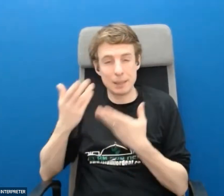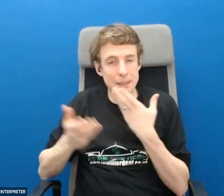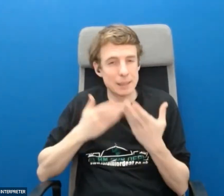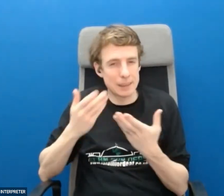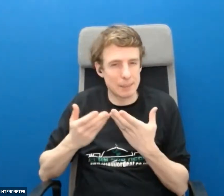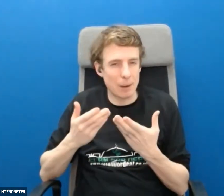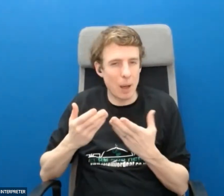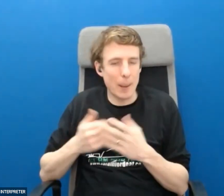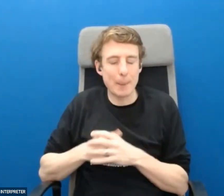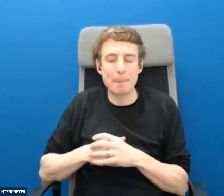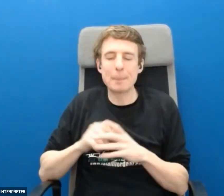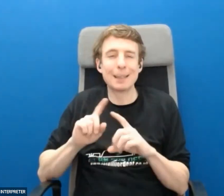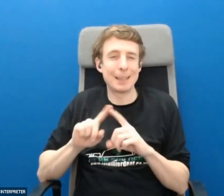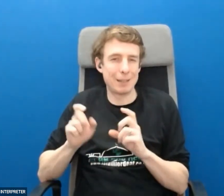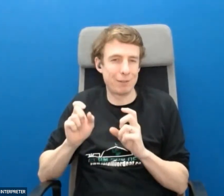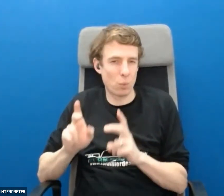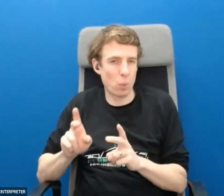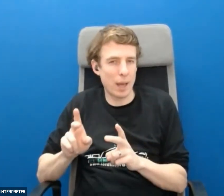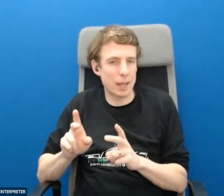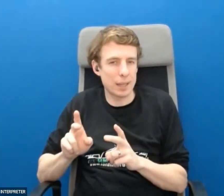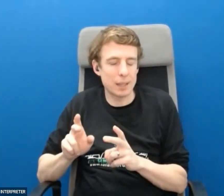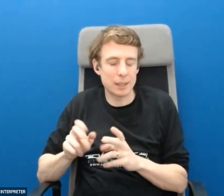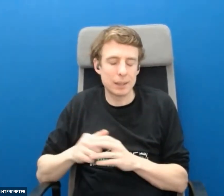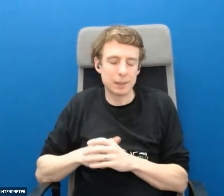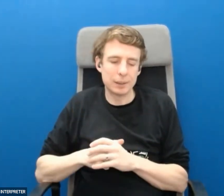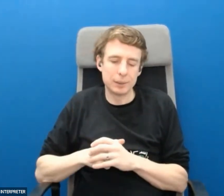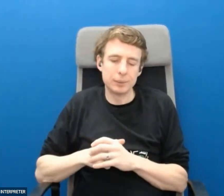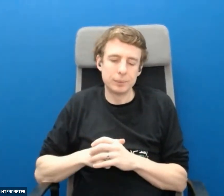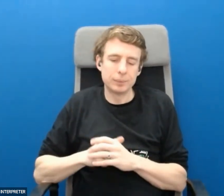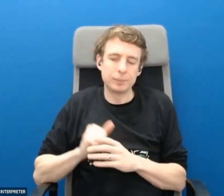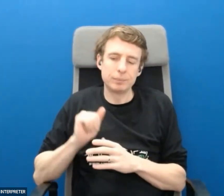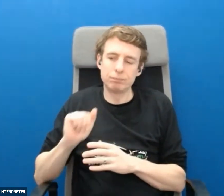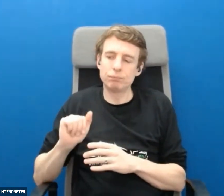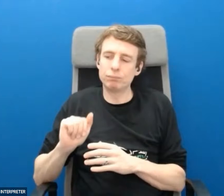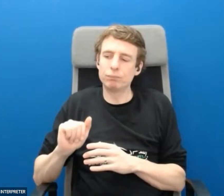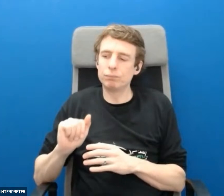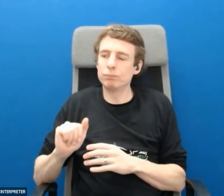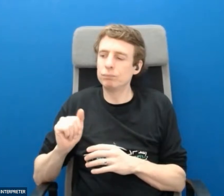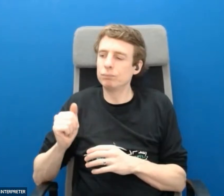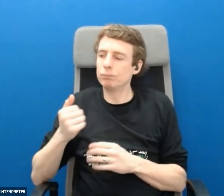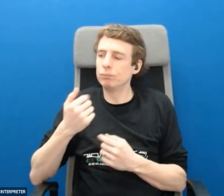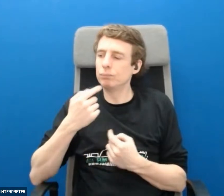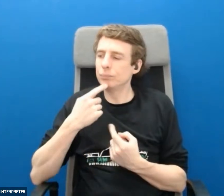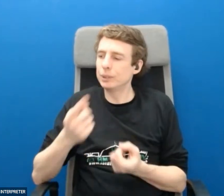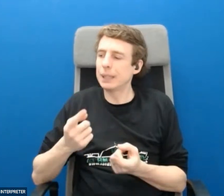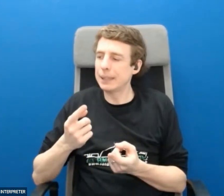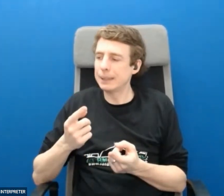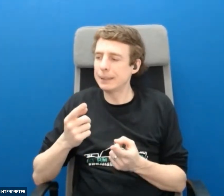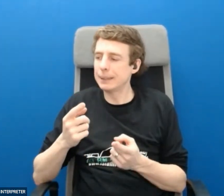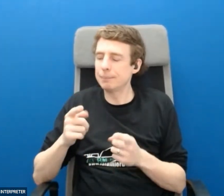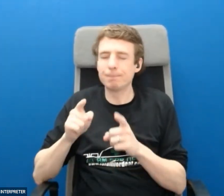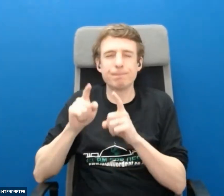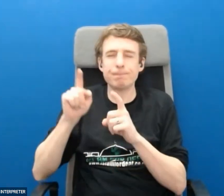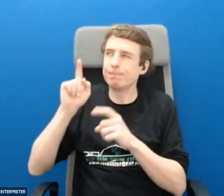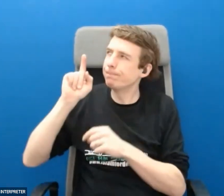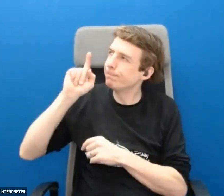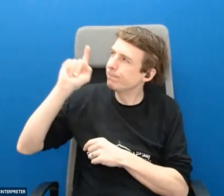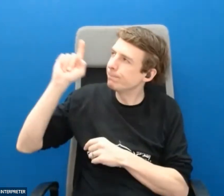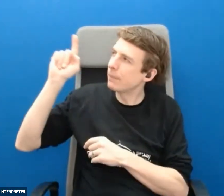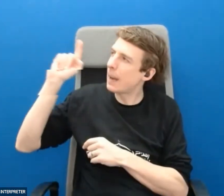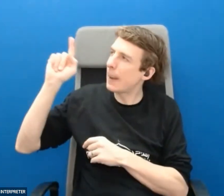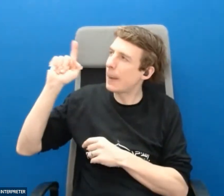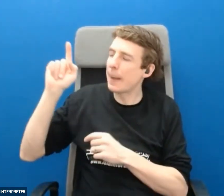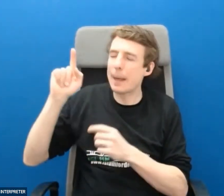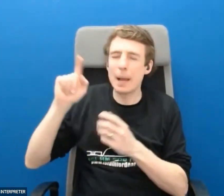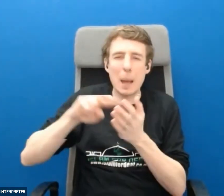as I just did, not just as I translated it, but he said it is the organization. So he explained those